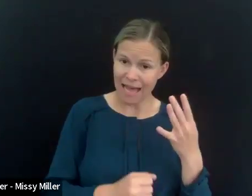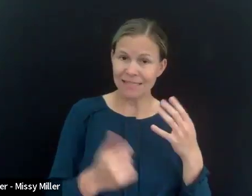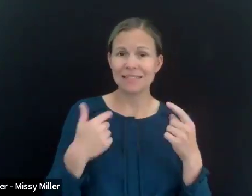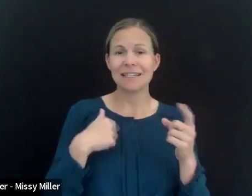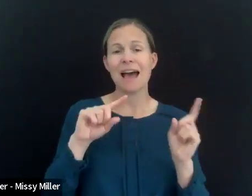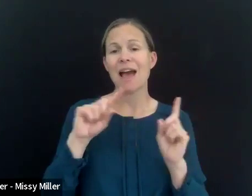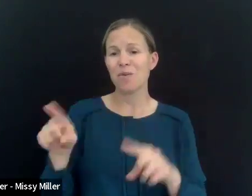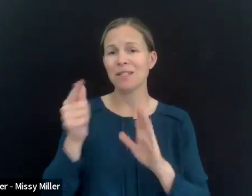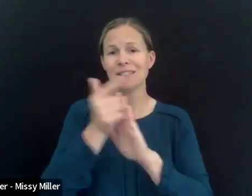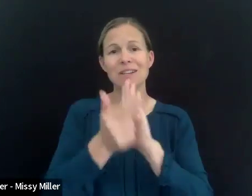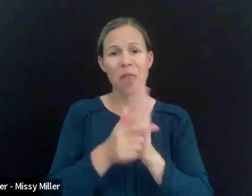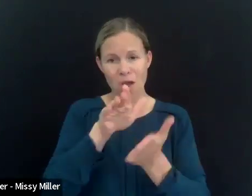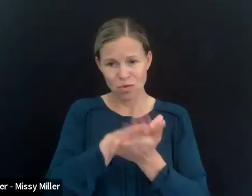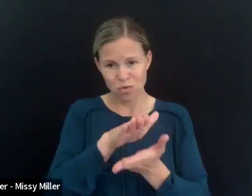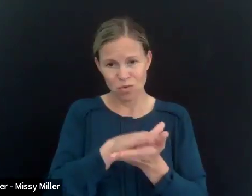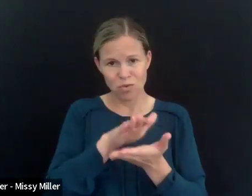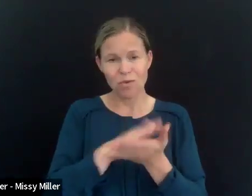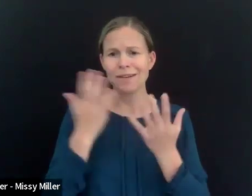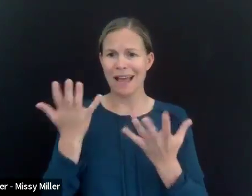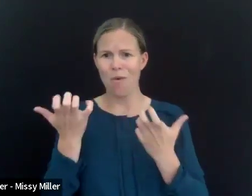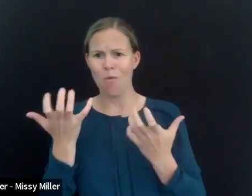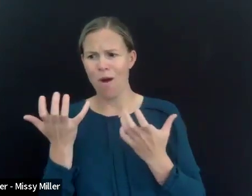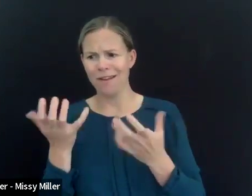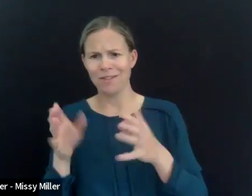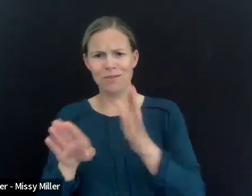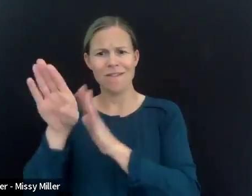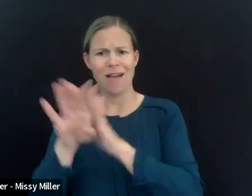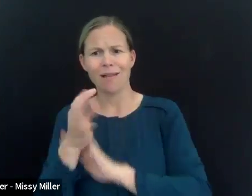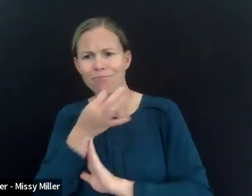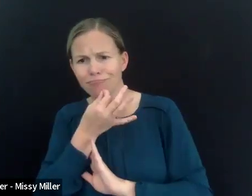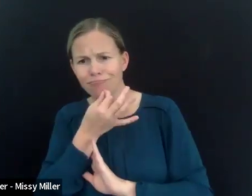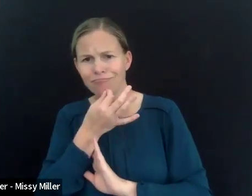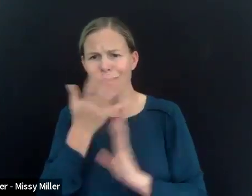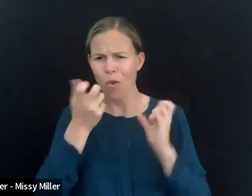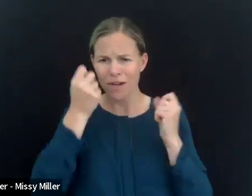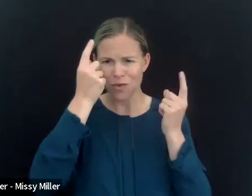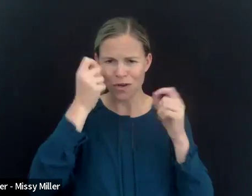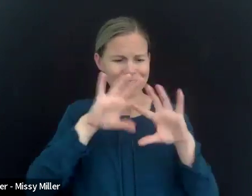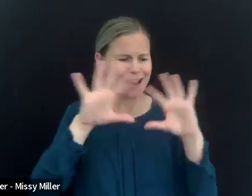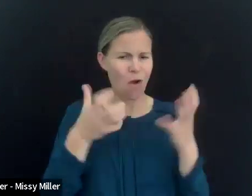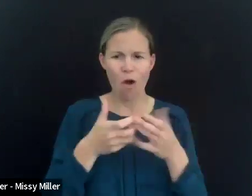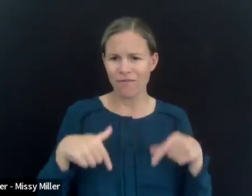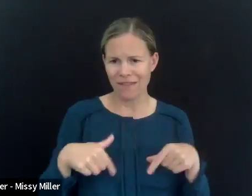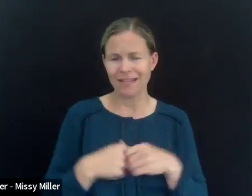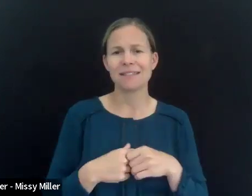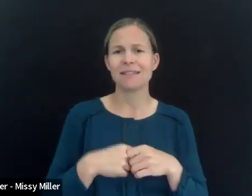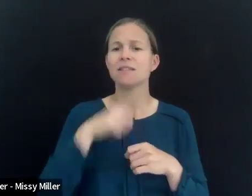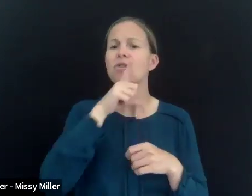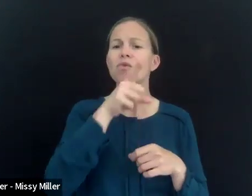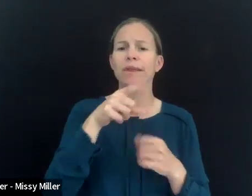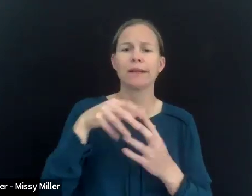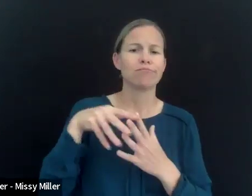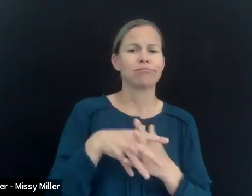school specifically to develop an expertise because I wanted to understand all of this. And it sort of culminated in